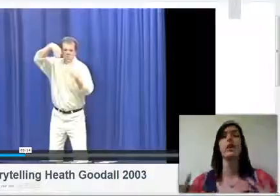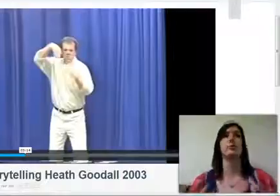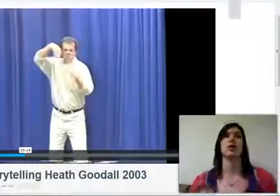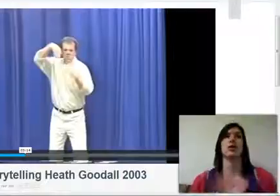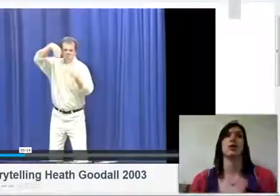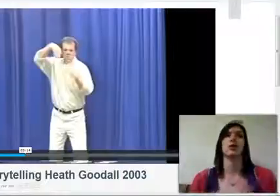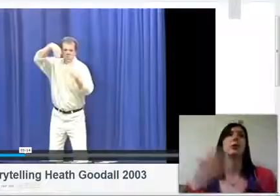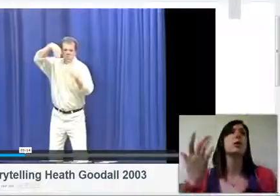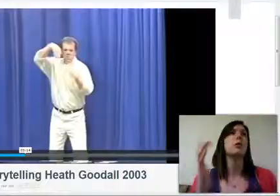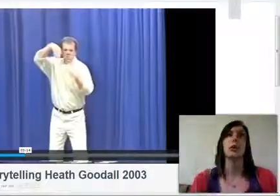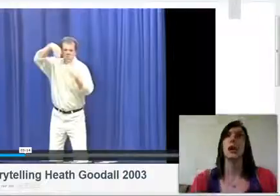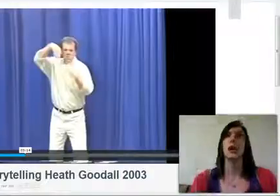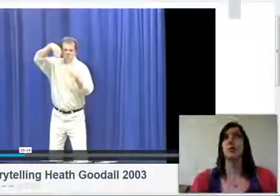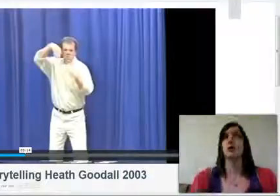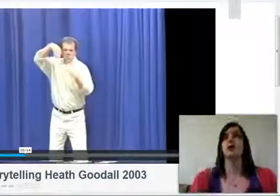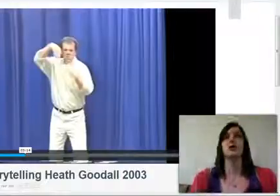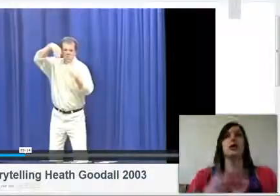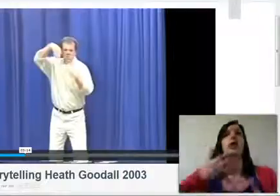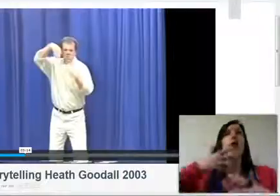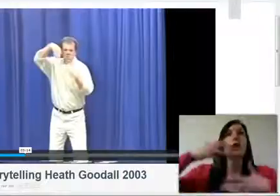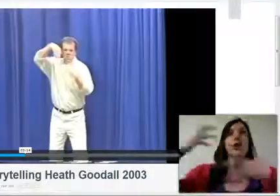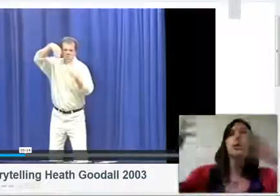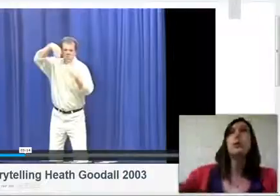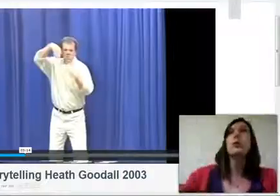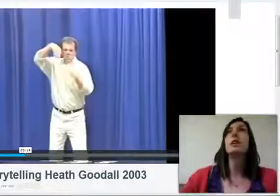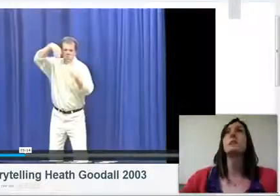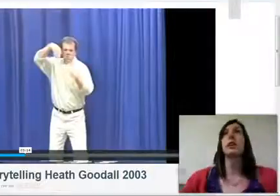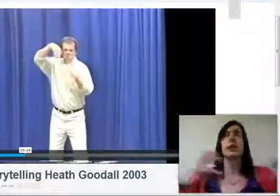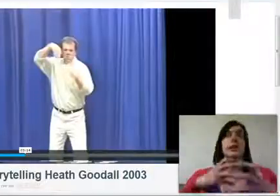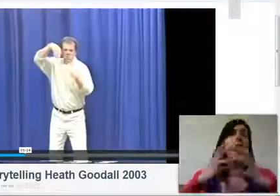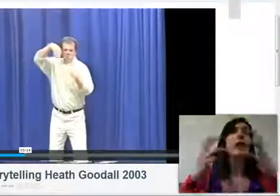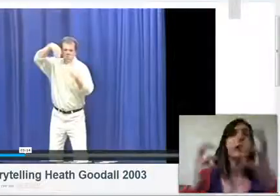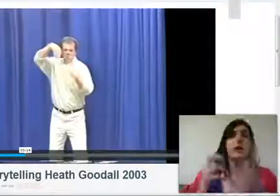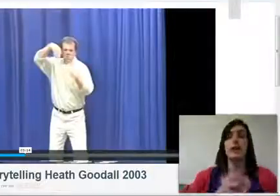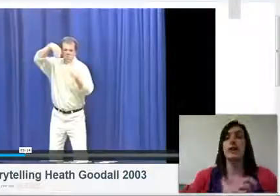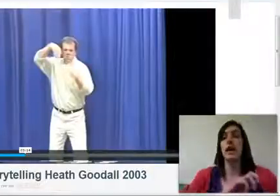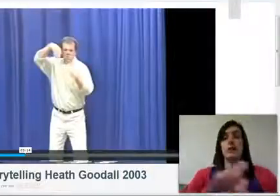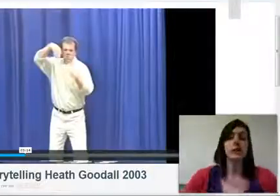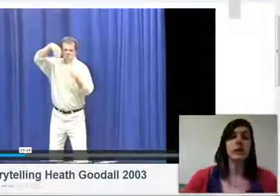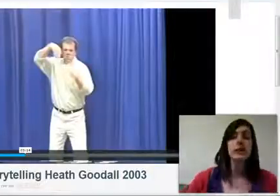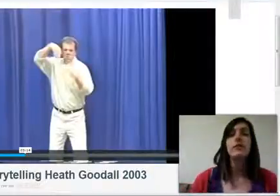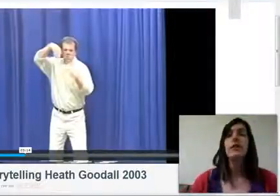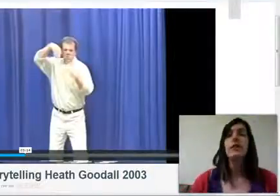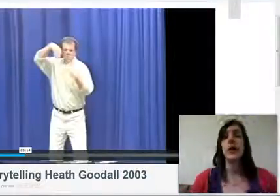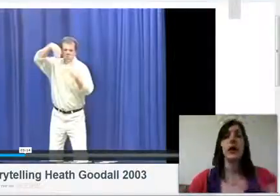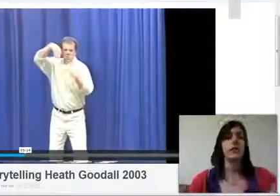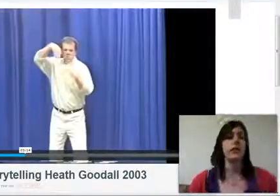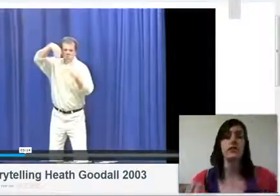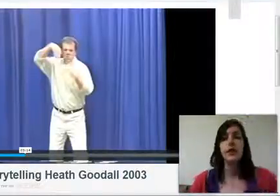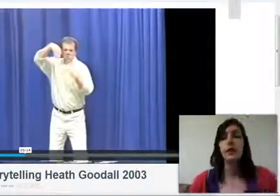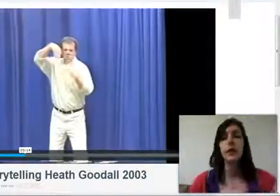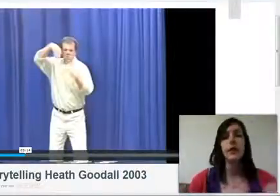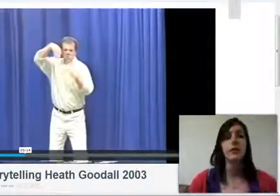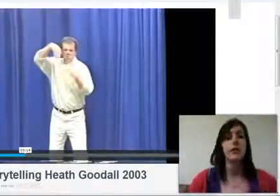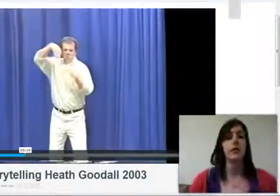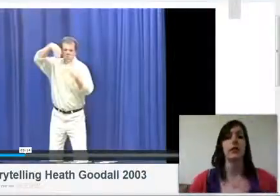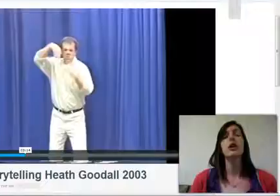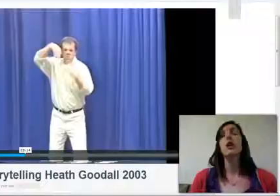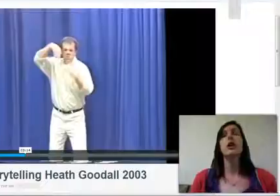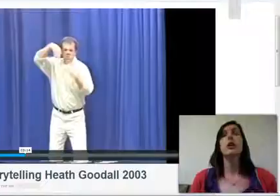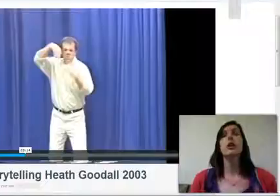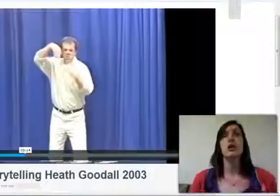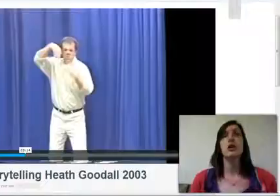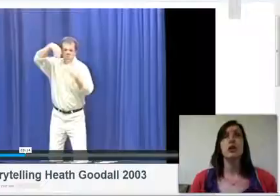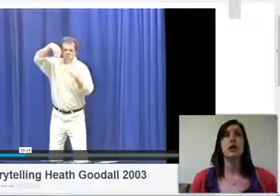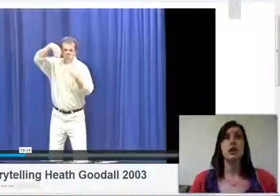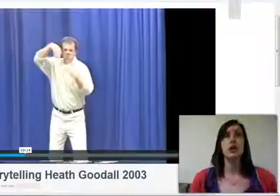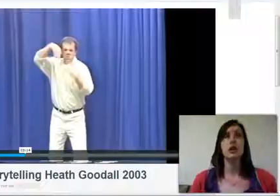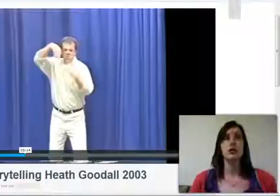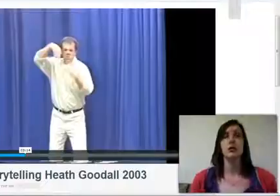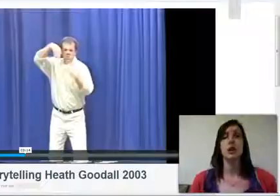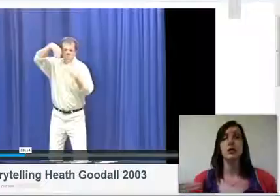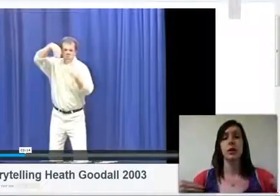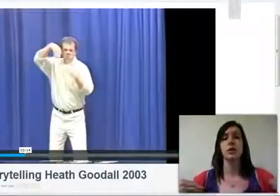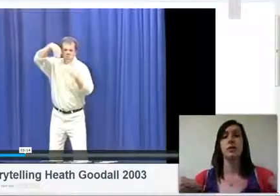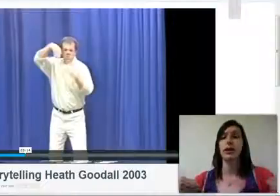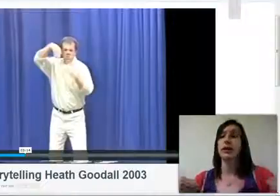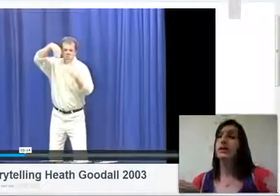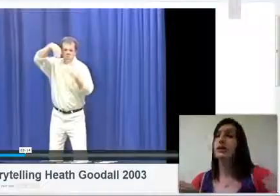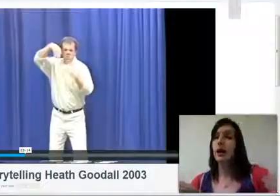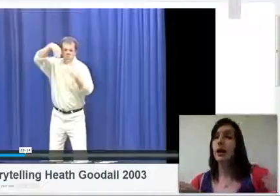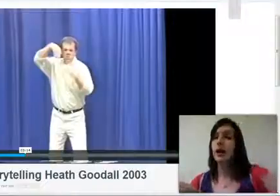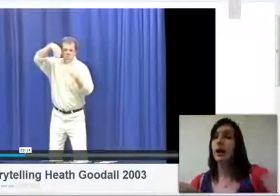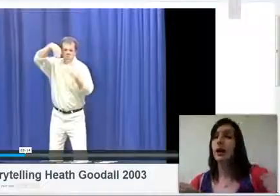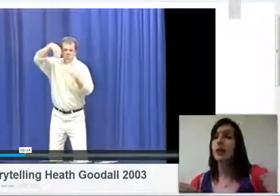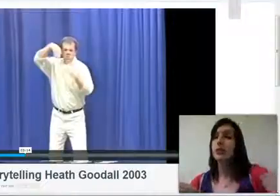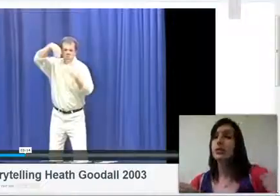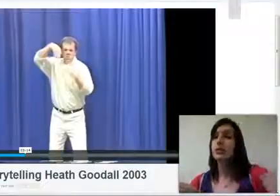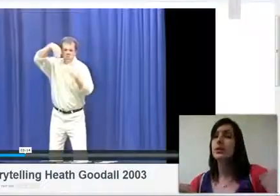and very upset. She blew her top and she's screaming and yelling, and now she's leaving the house and running out the door. So he changed from her